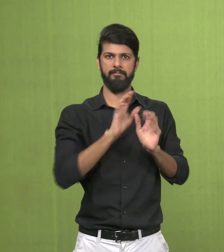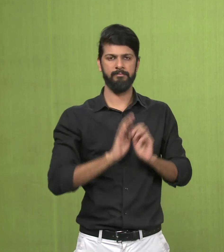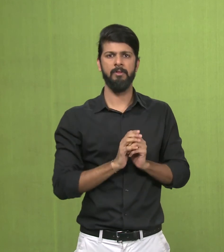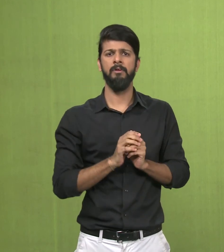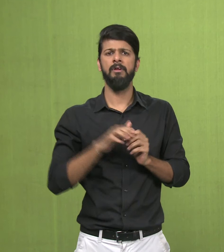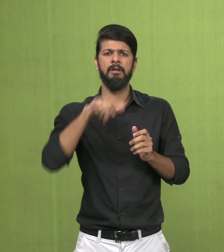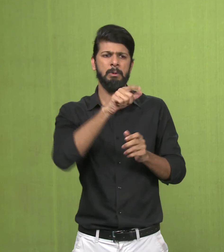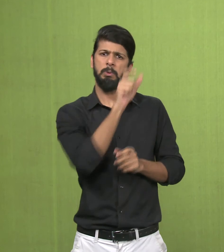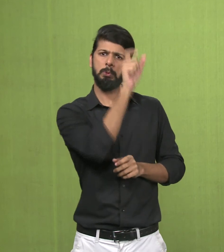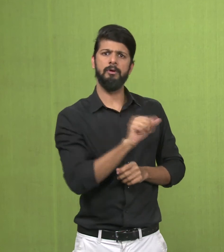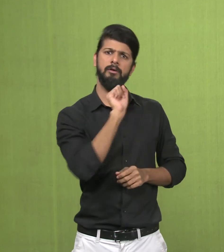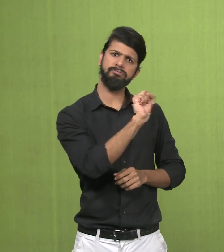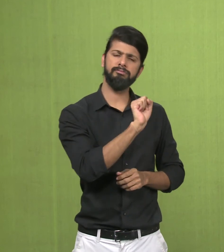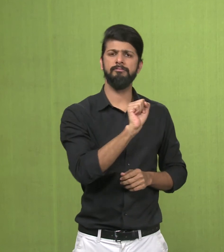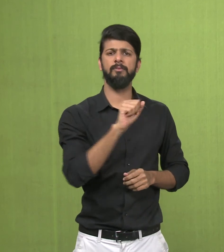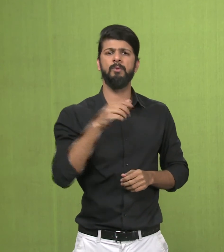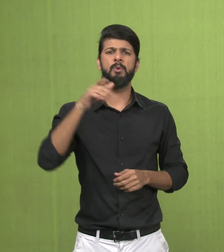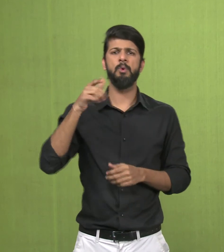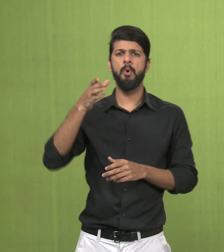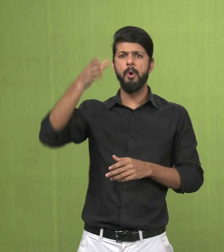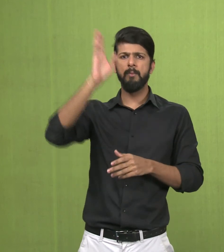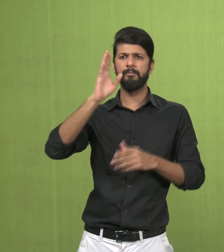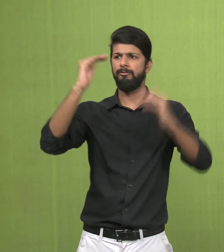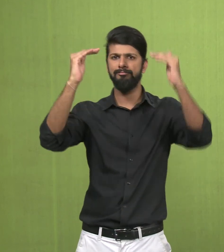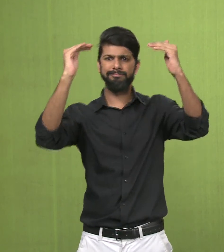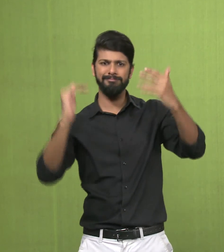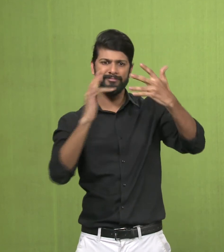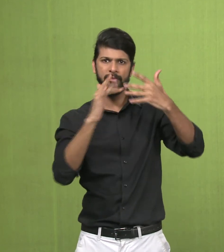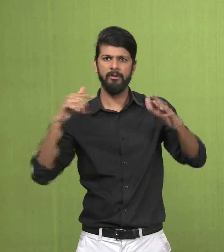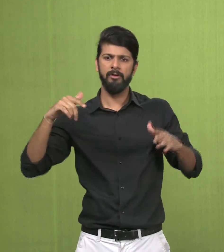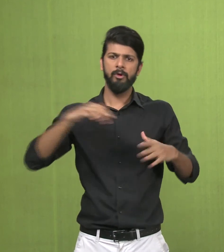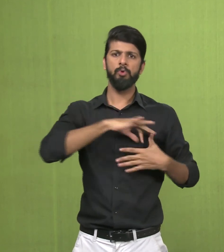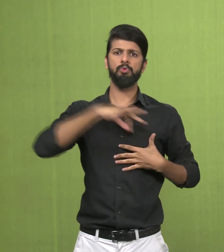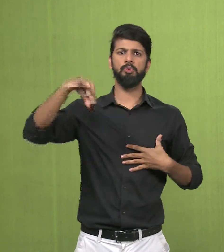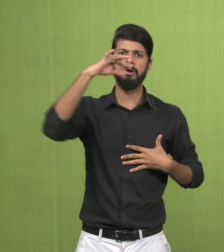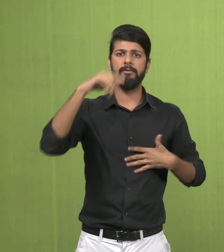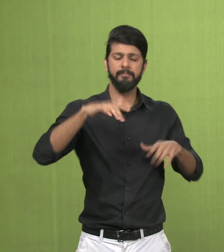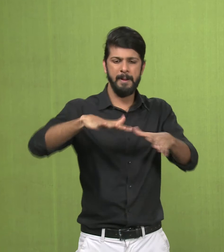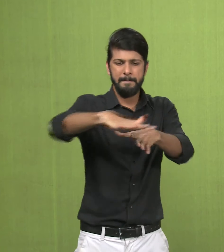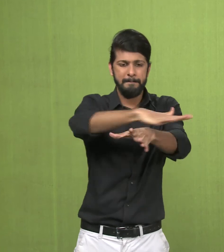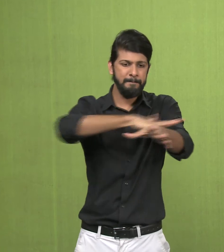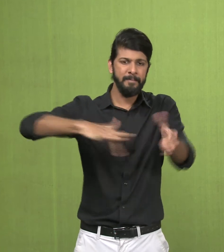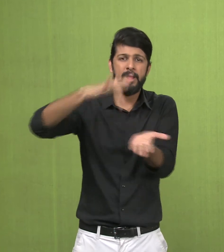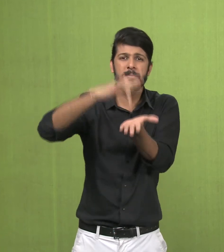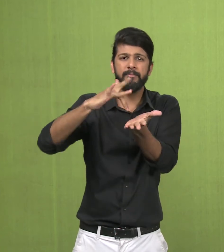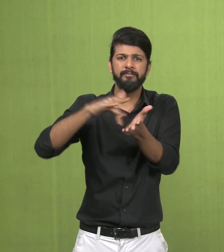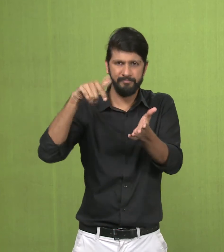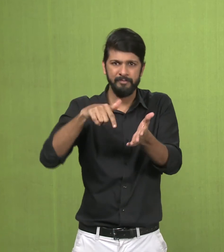The next word, yaksha, are nature spirits, not gods, but